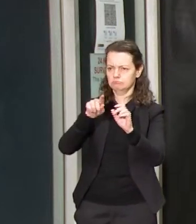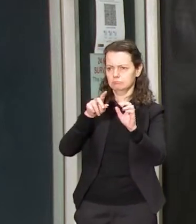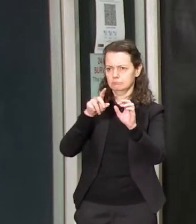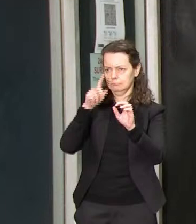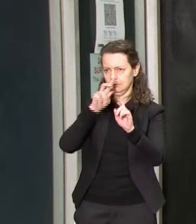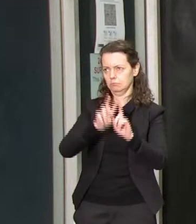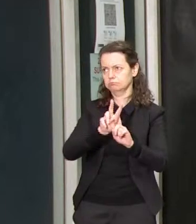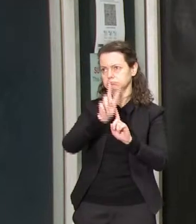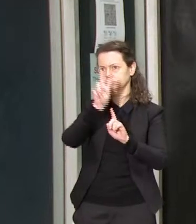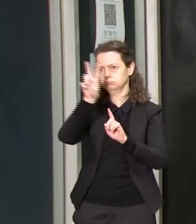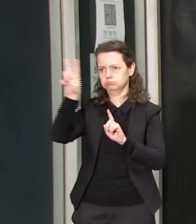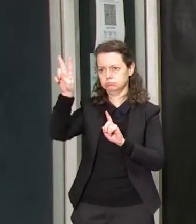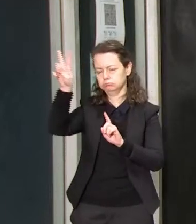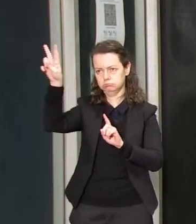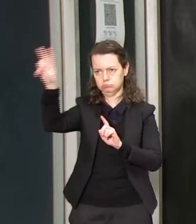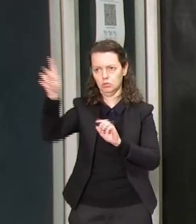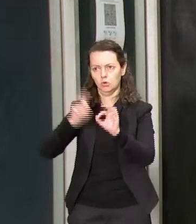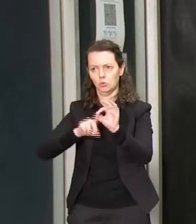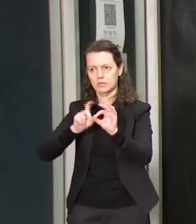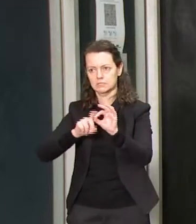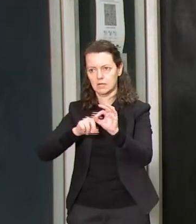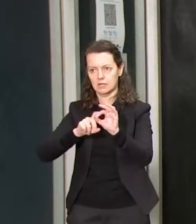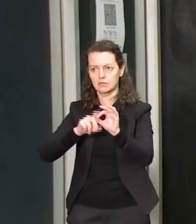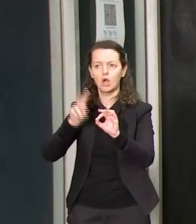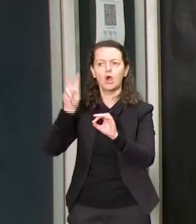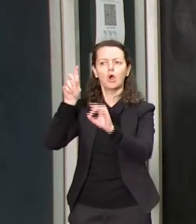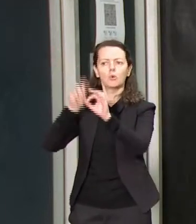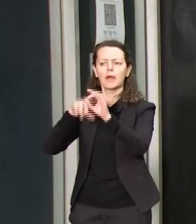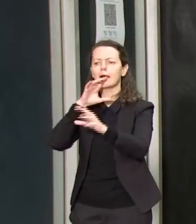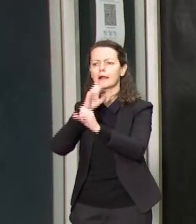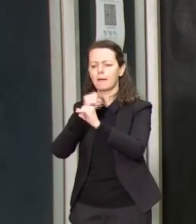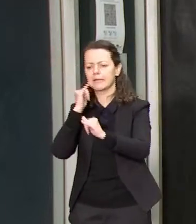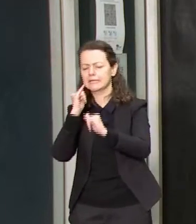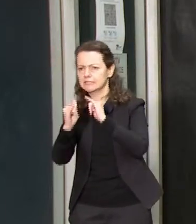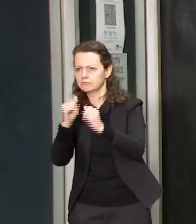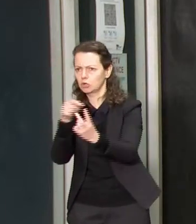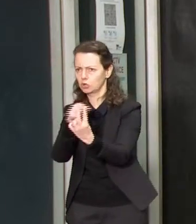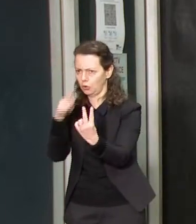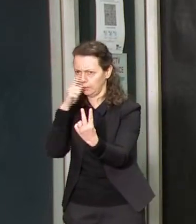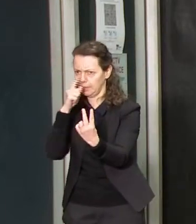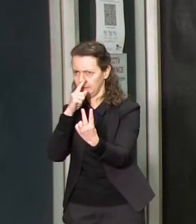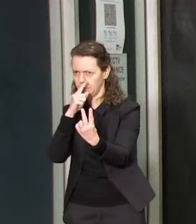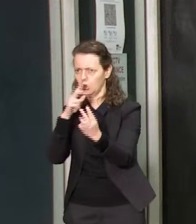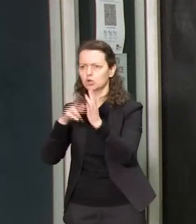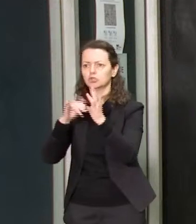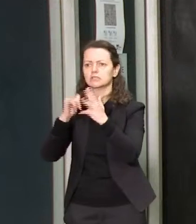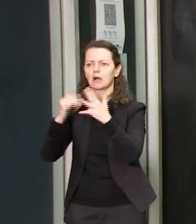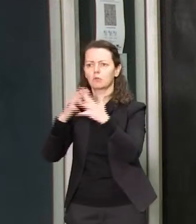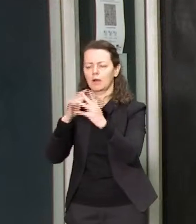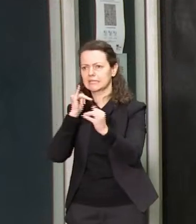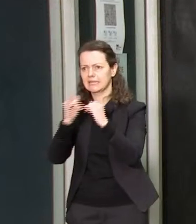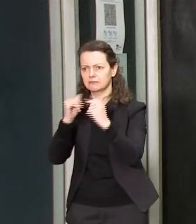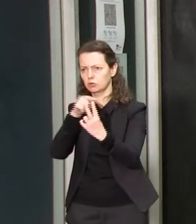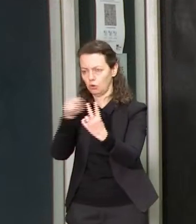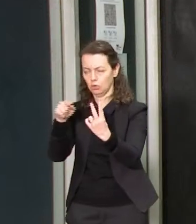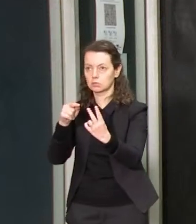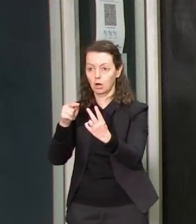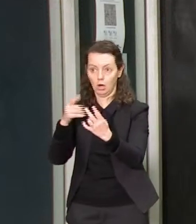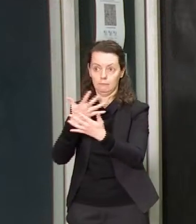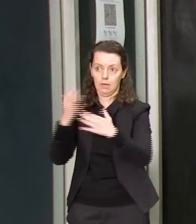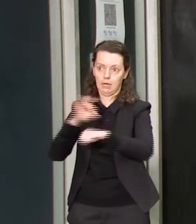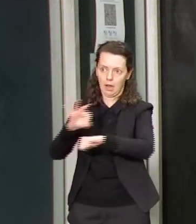Following long interviews by the Queensland health authorities and New South Wales health authorities, they've also gone through a really long interview